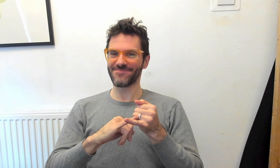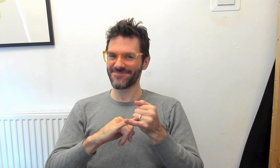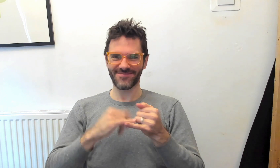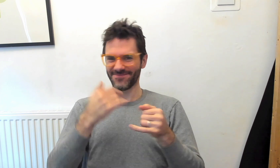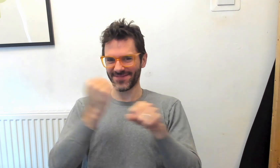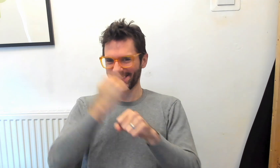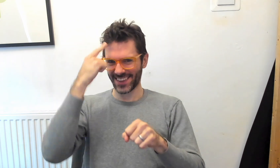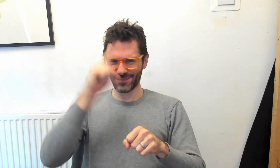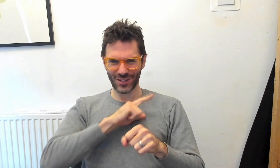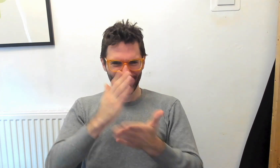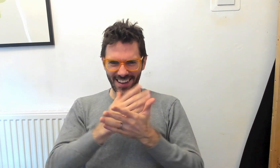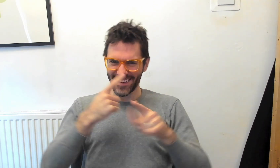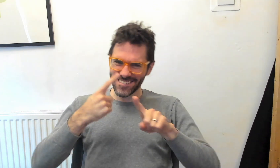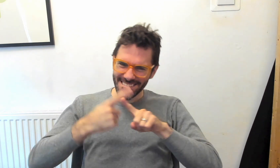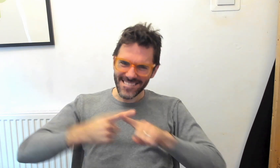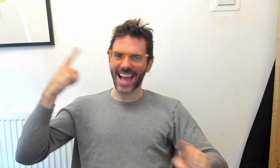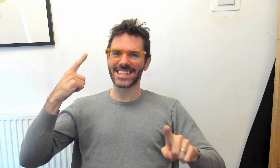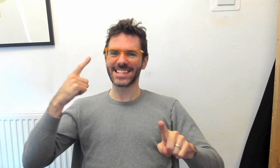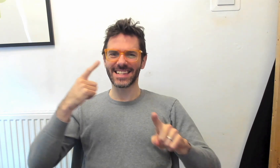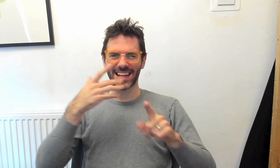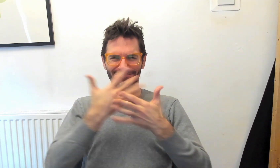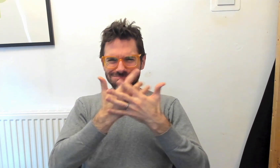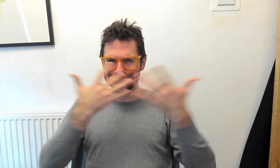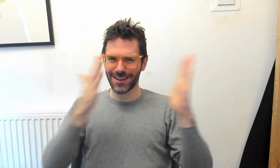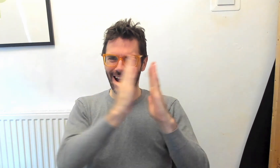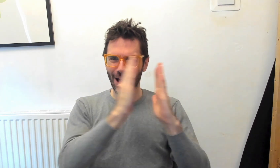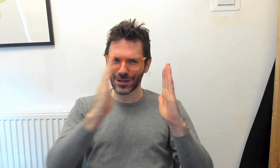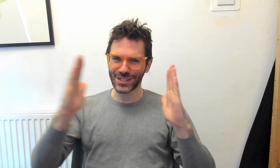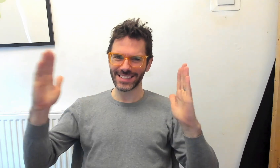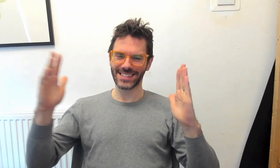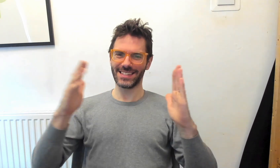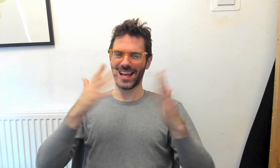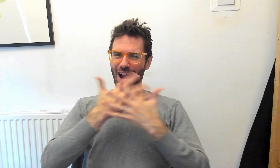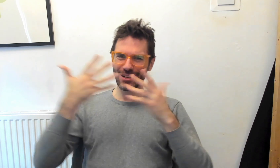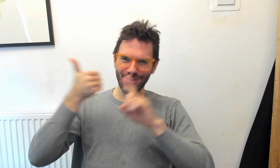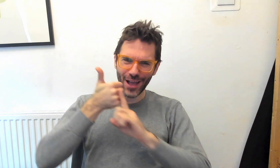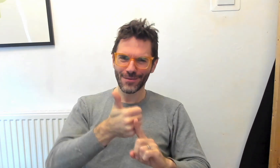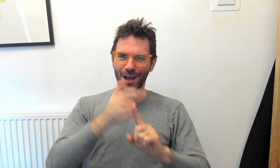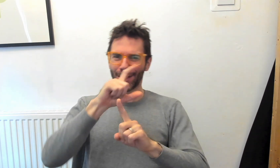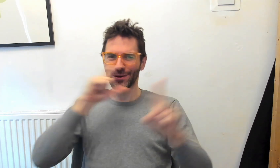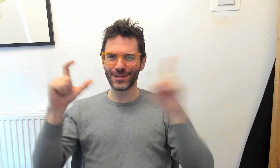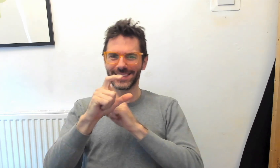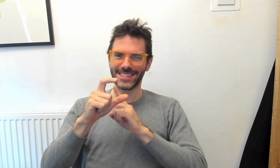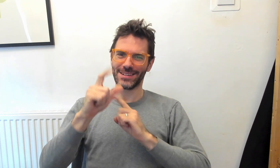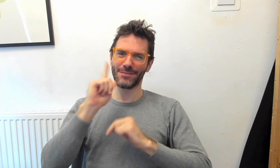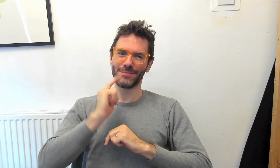That makes sense because it's fast, there are lots of libraries, lots of support in the community, and people are knowledgeable